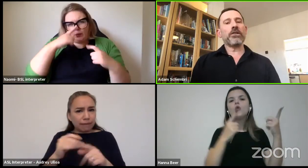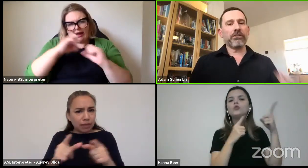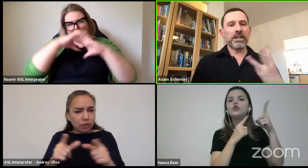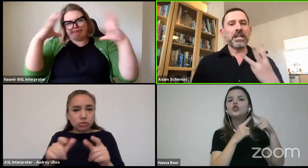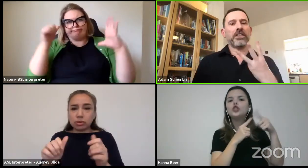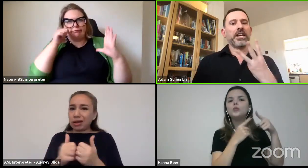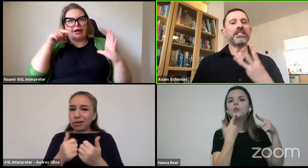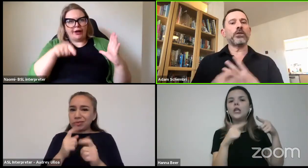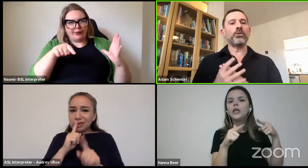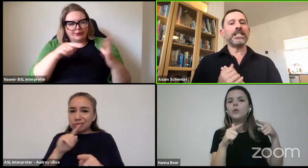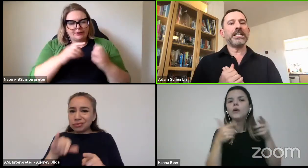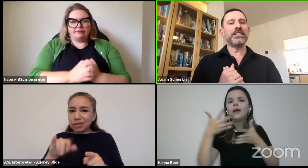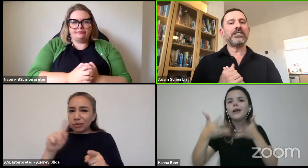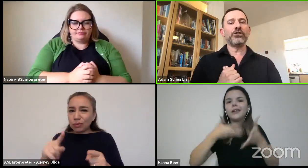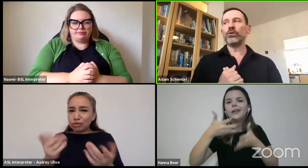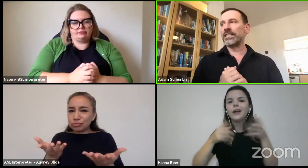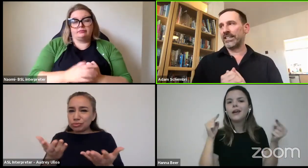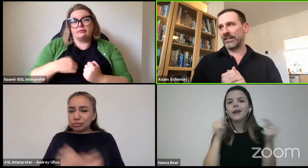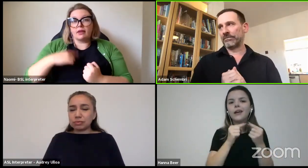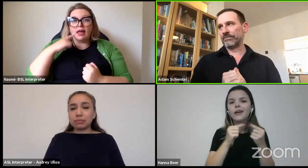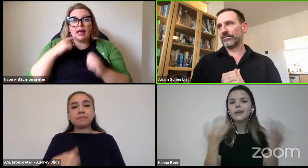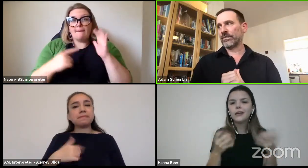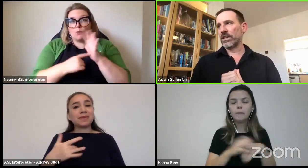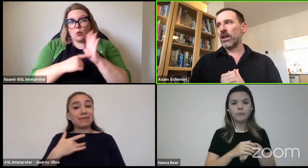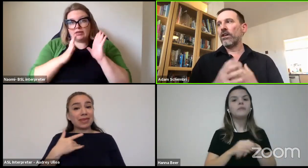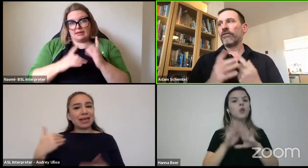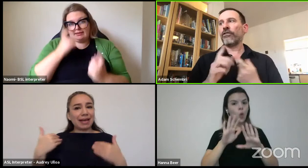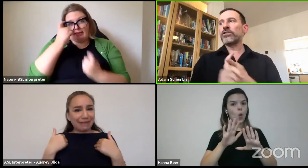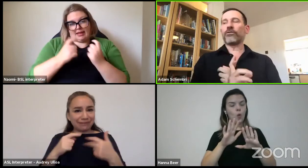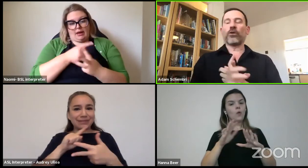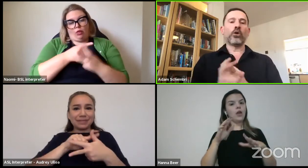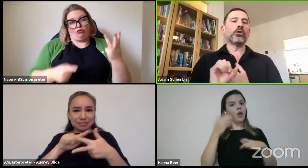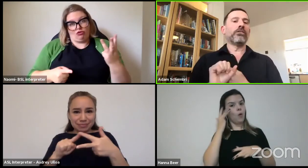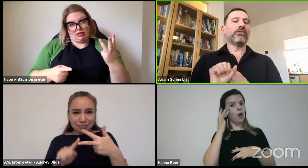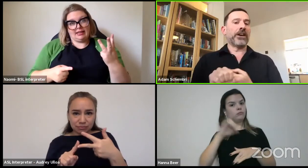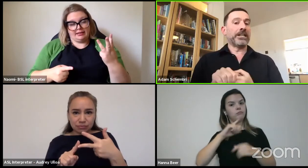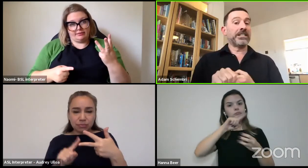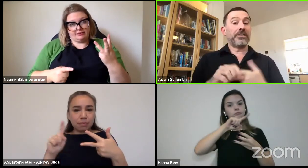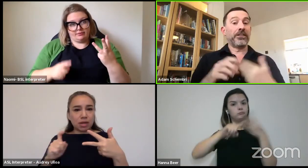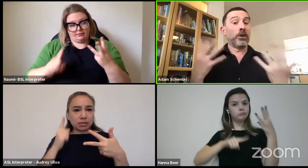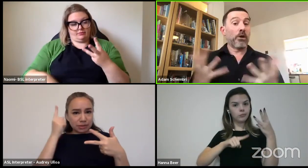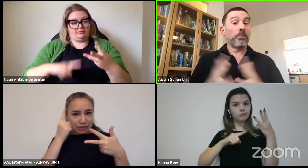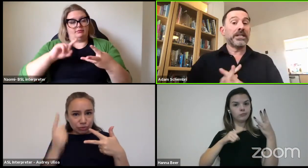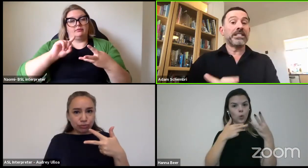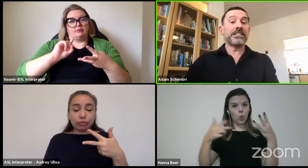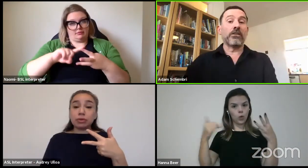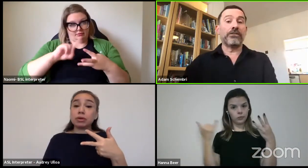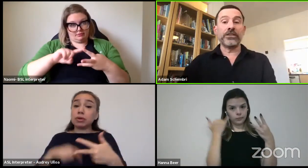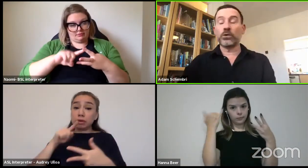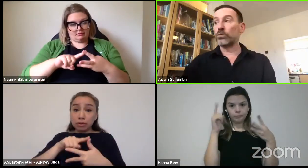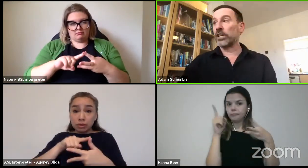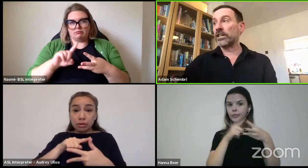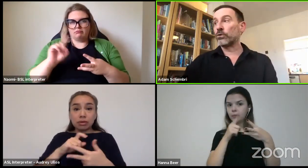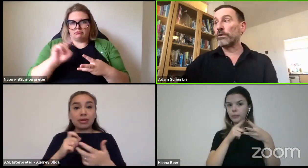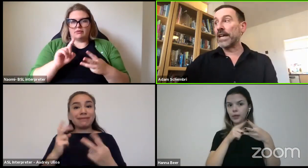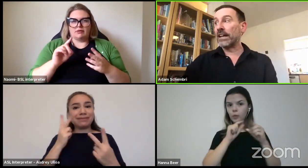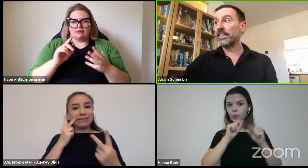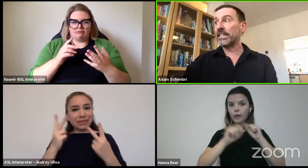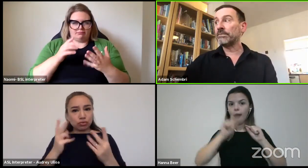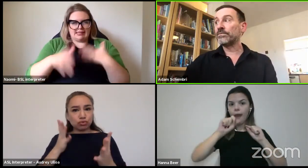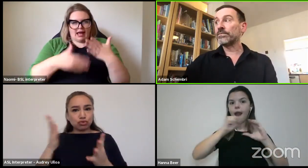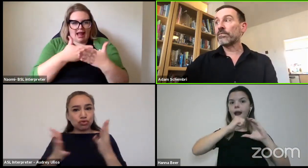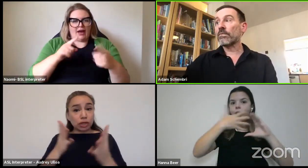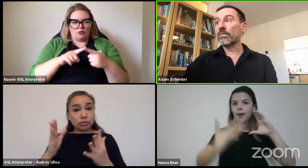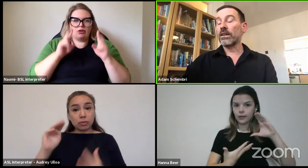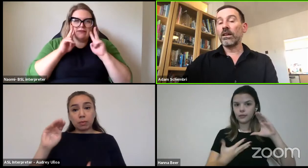think there are three things that we need to consider. First of all, there is the properties of the visual gestural